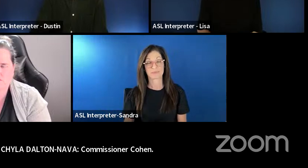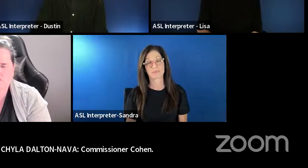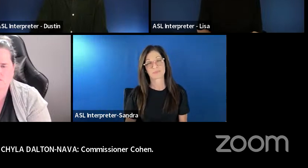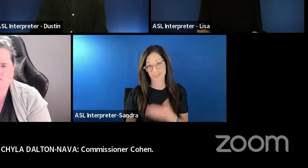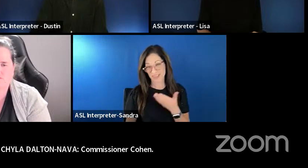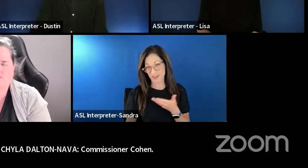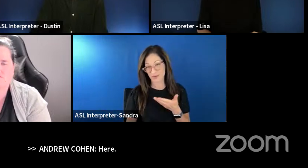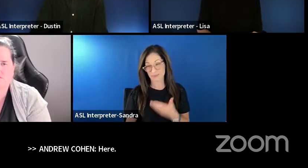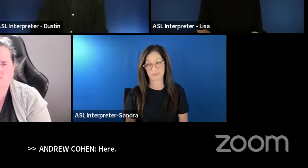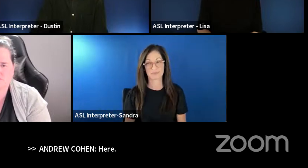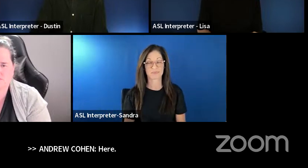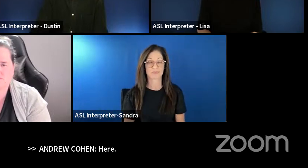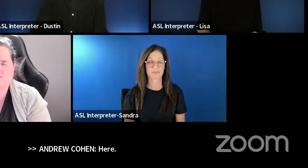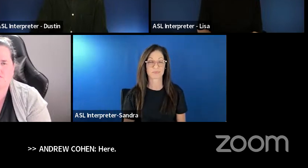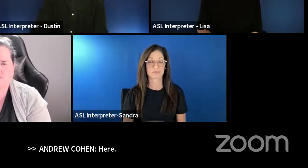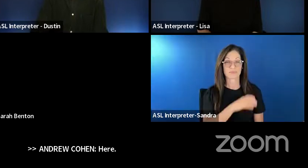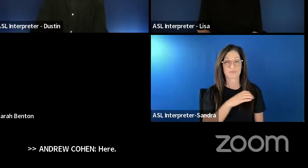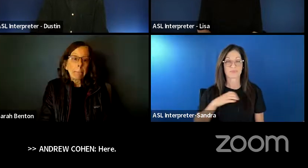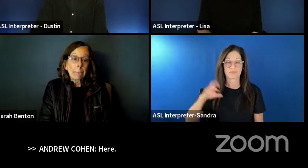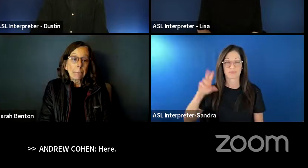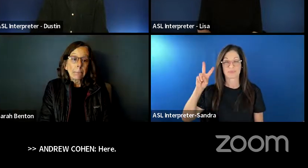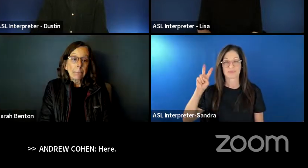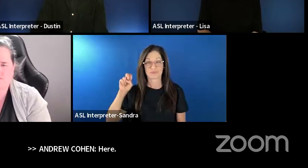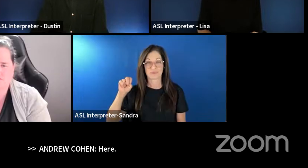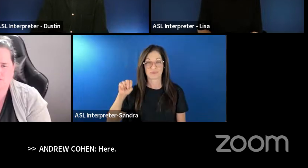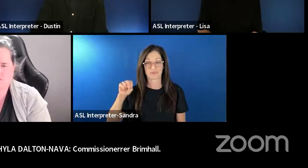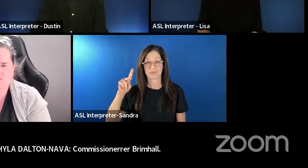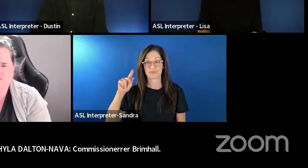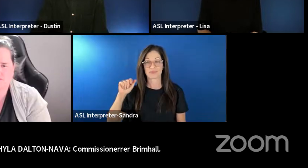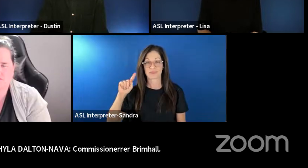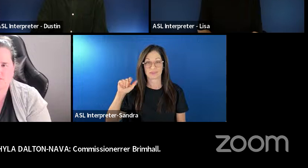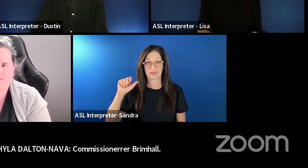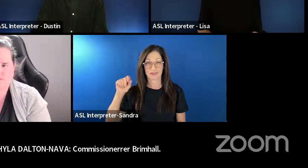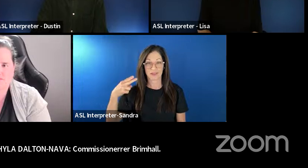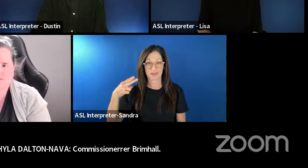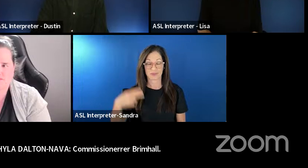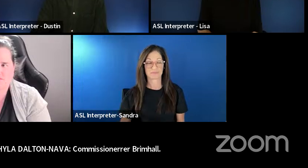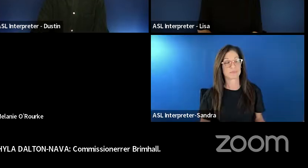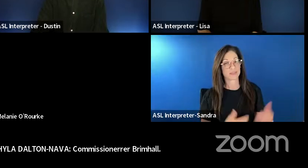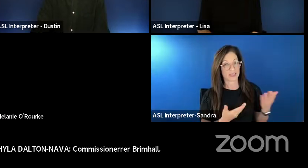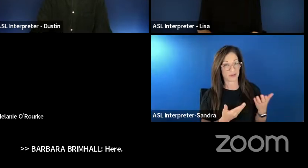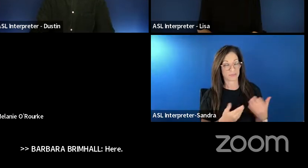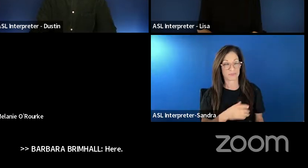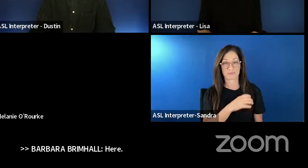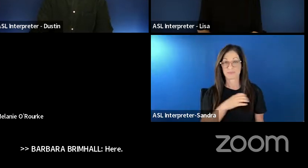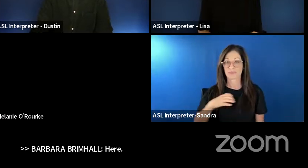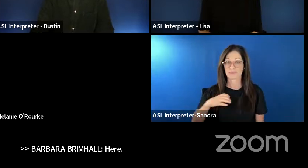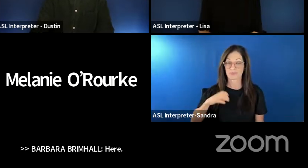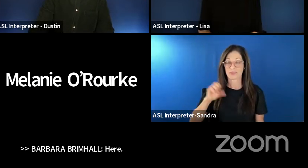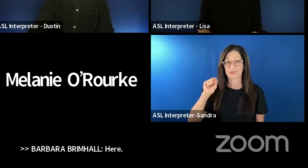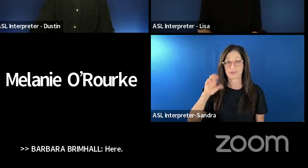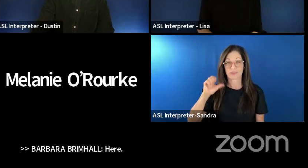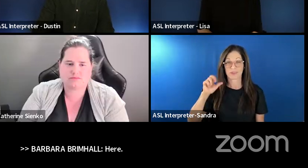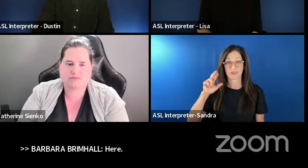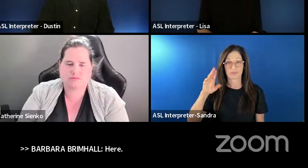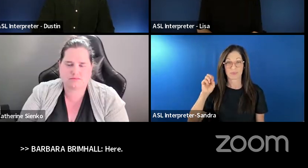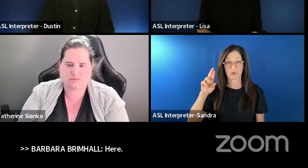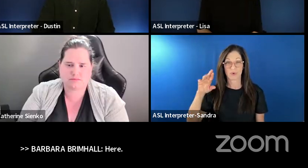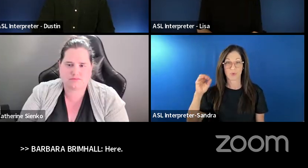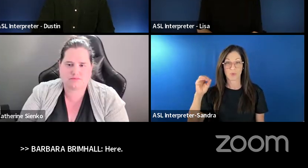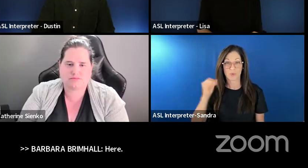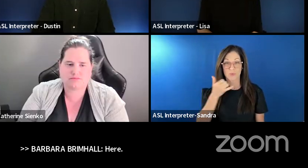Here. Commissioner Venkatesh, Here. Commissioner Scarborough,